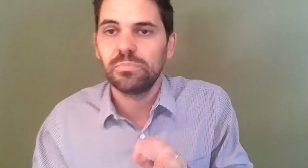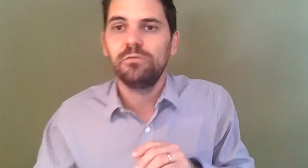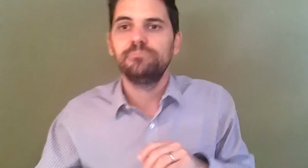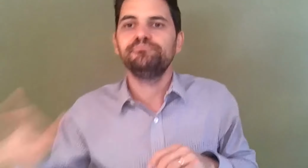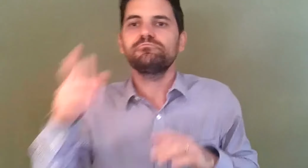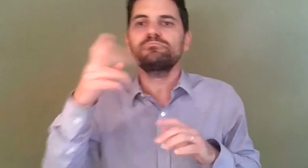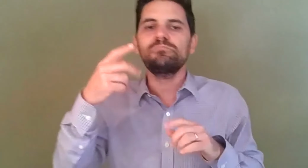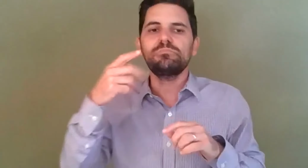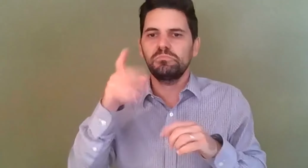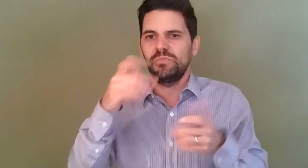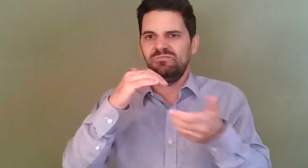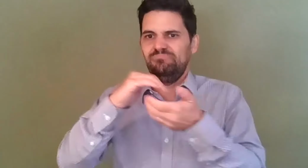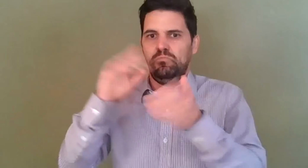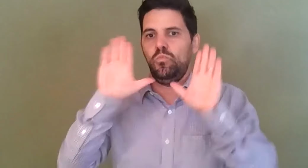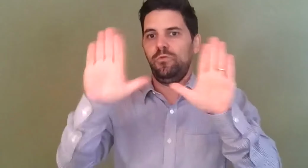Just a minute.